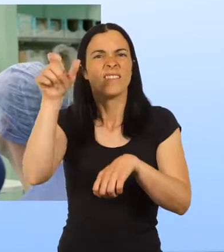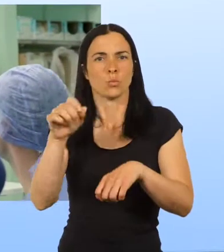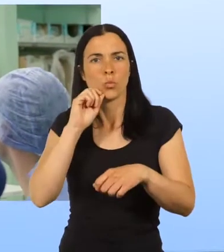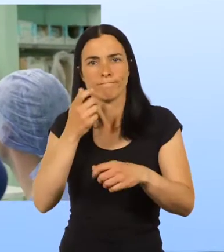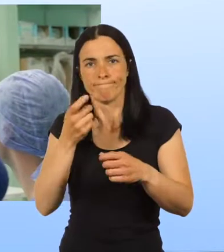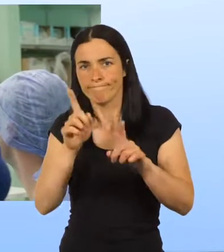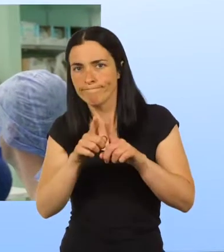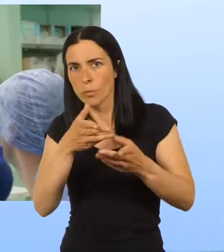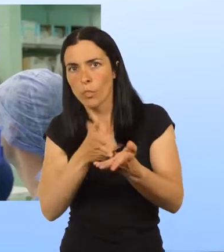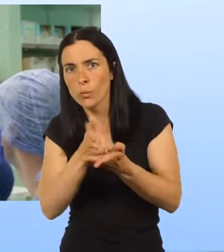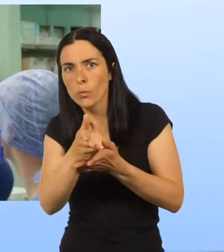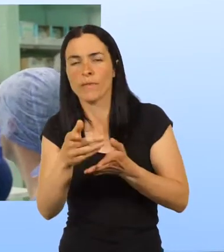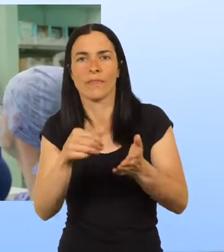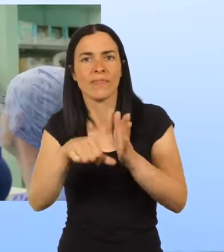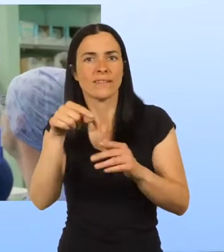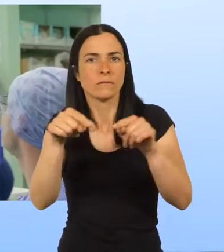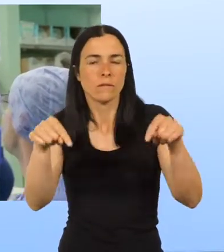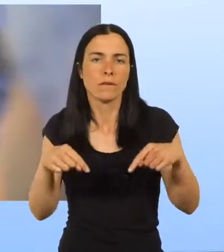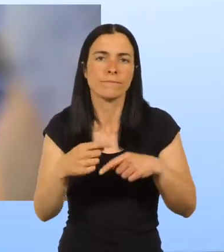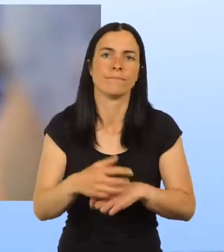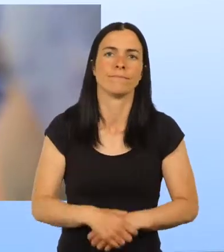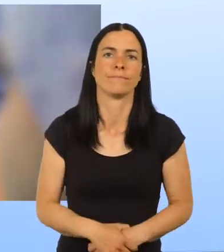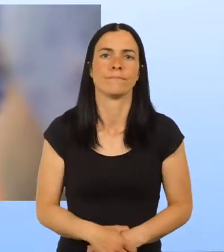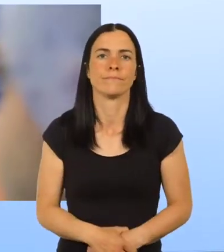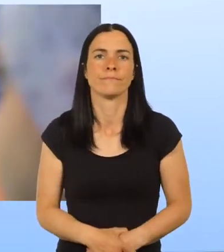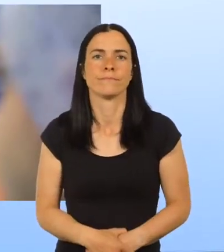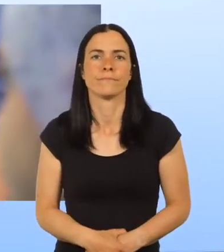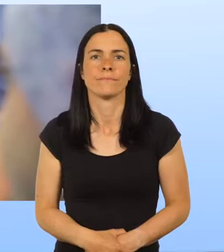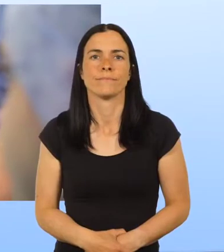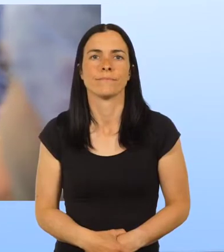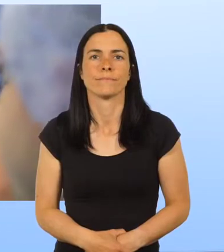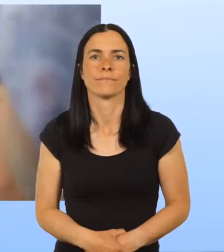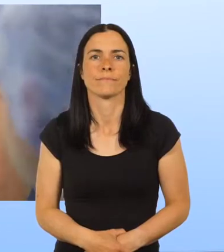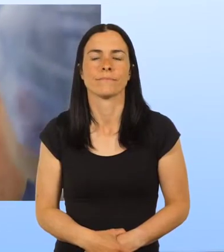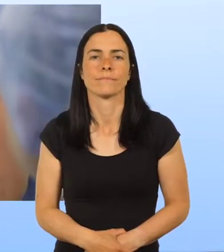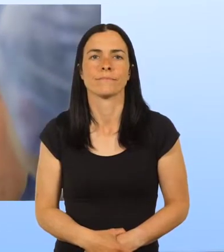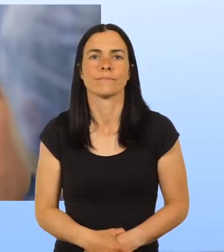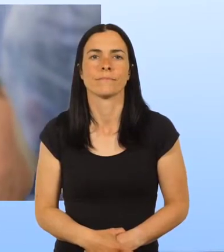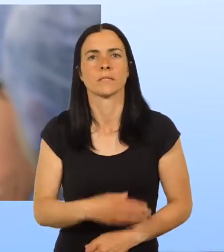beside you in theatre. Your anaesthetist will be with you whilst you're in theatre.